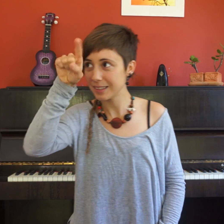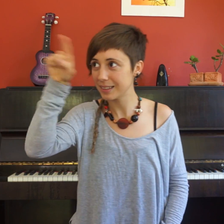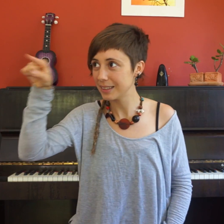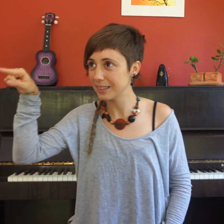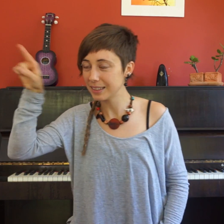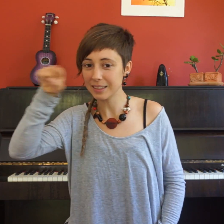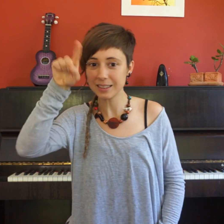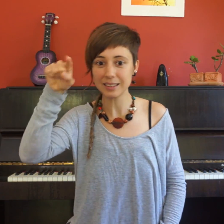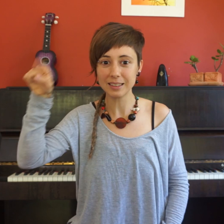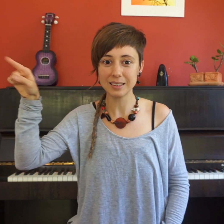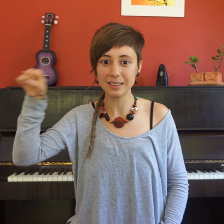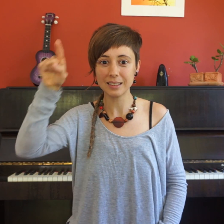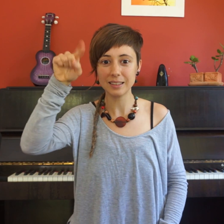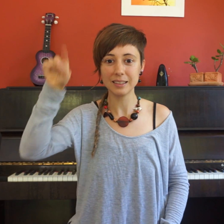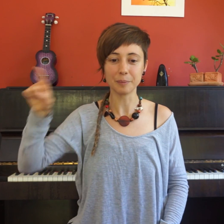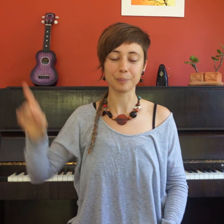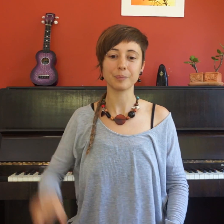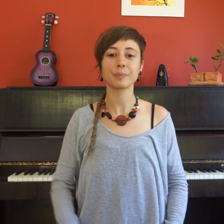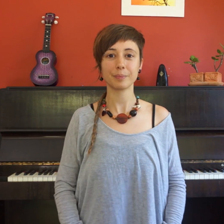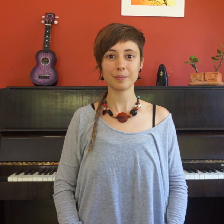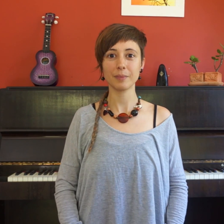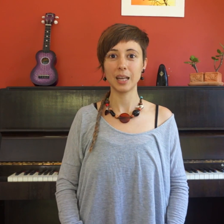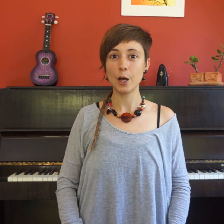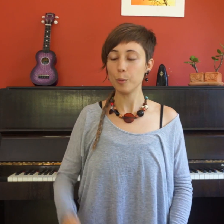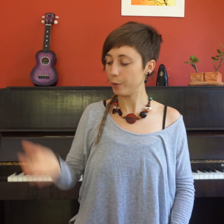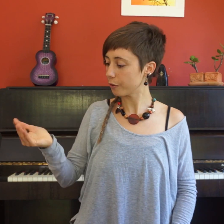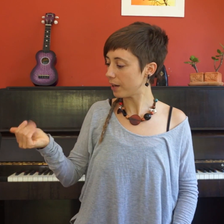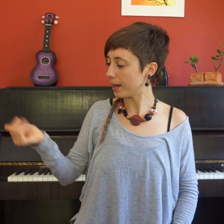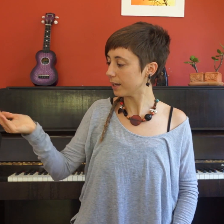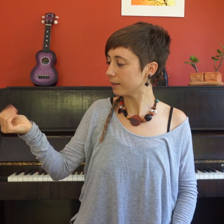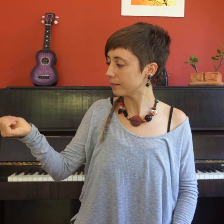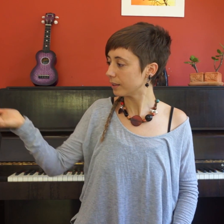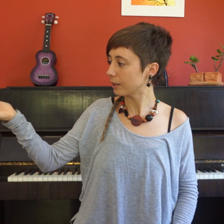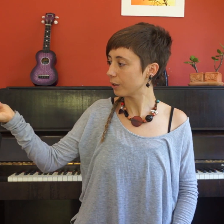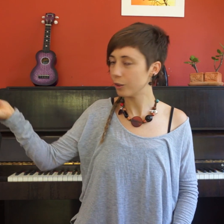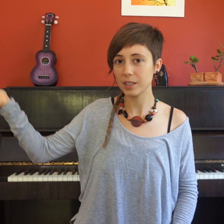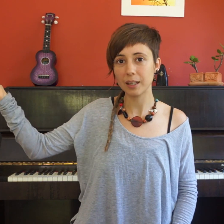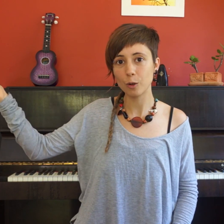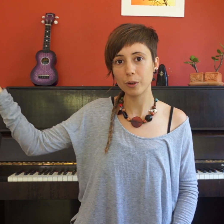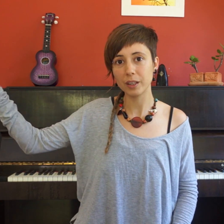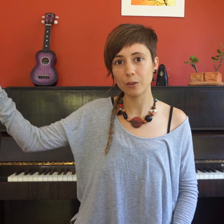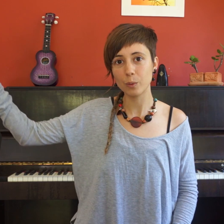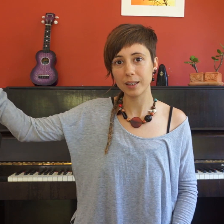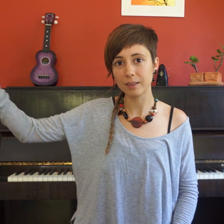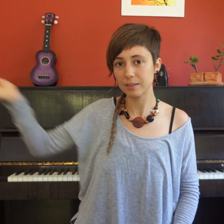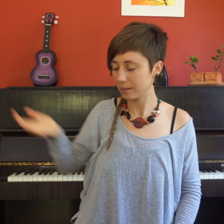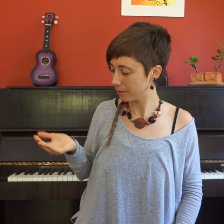Bzzz. A butterfly. closing and opening the wings,